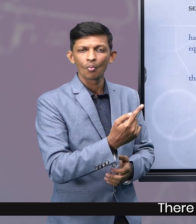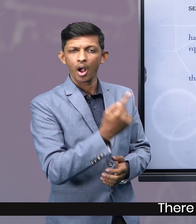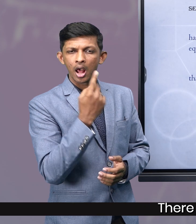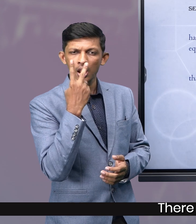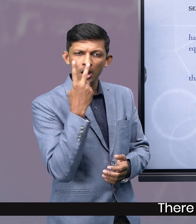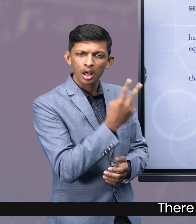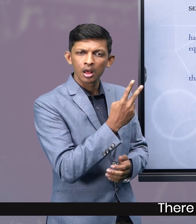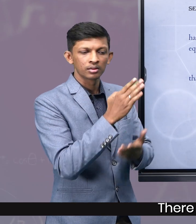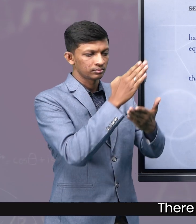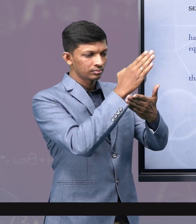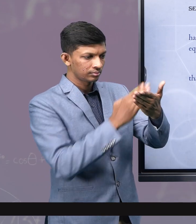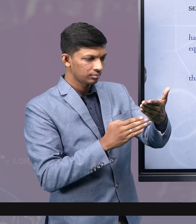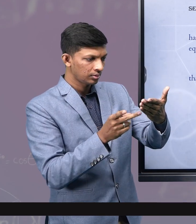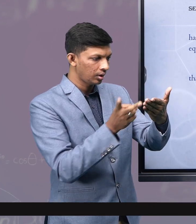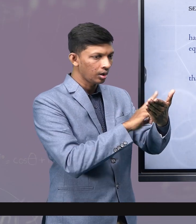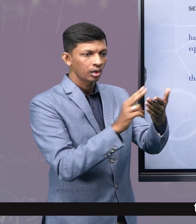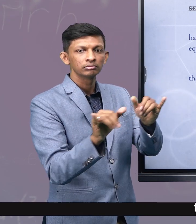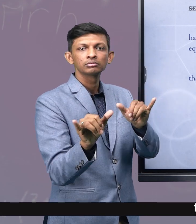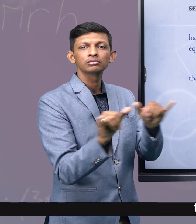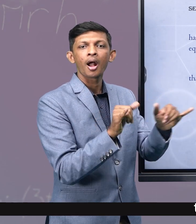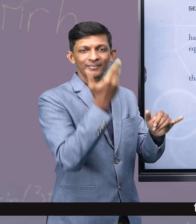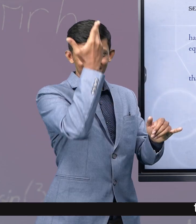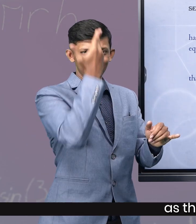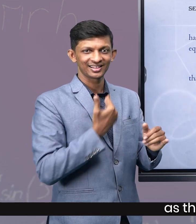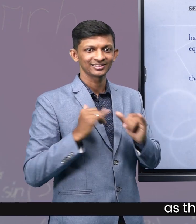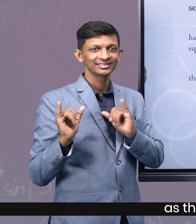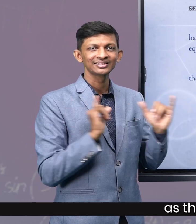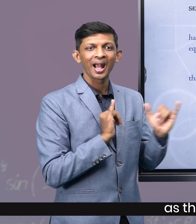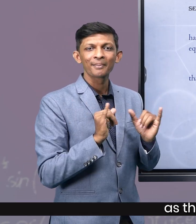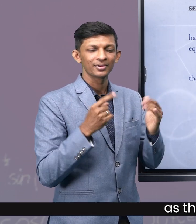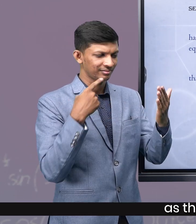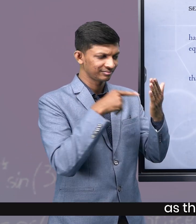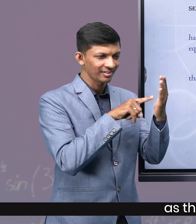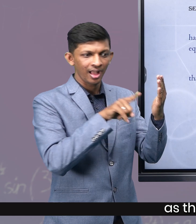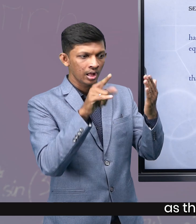There is one line of symmetry in the semicircle that is considered as the reflection symmetry.